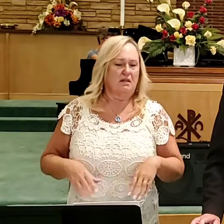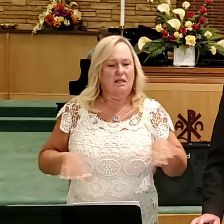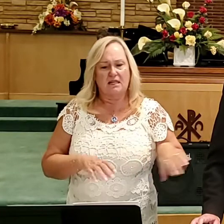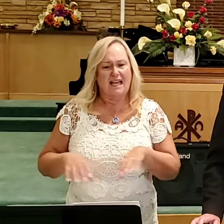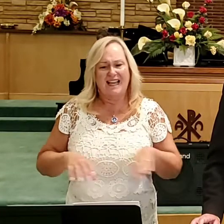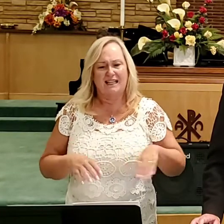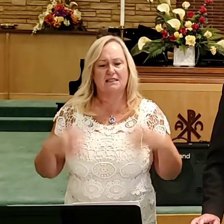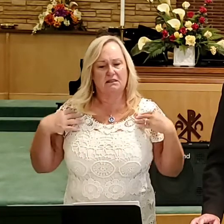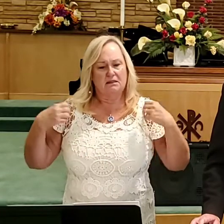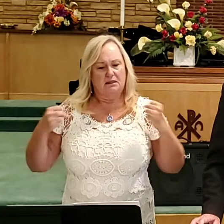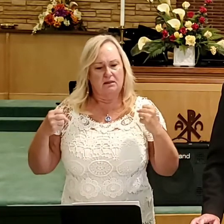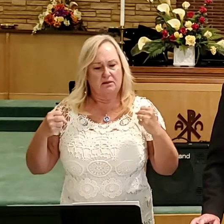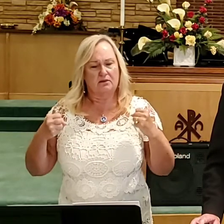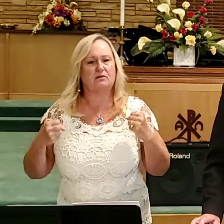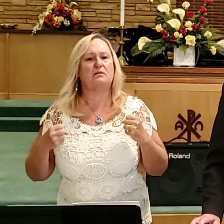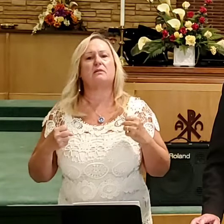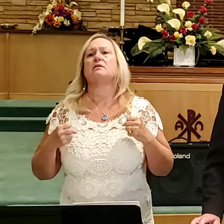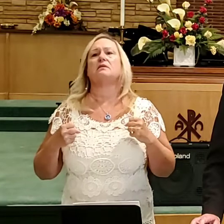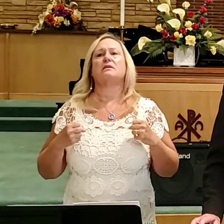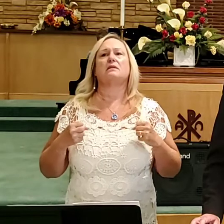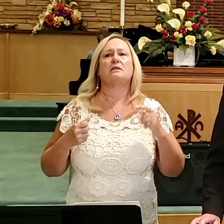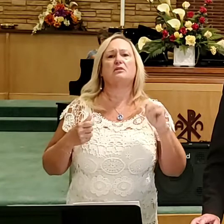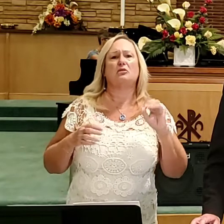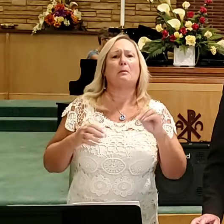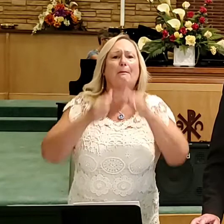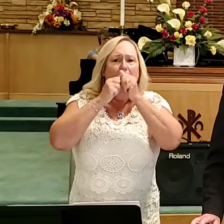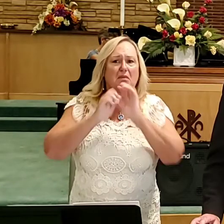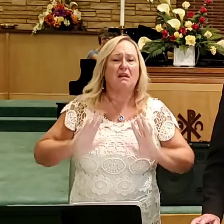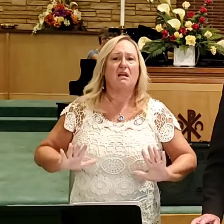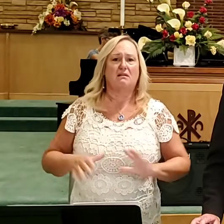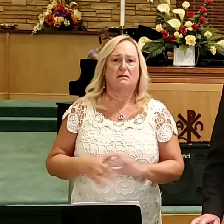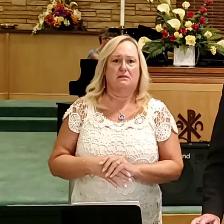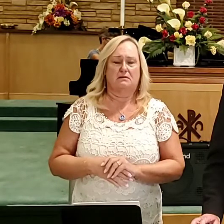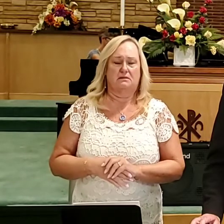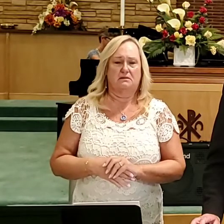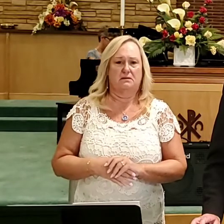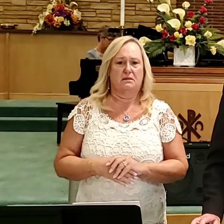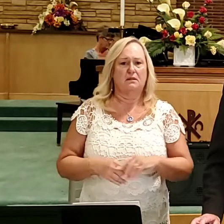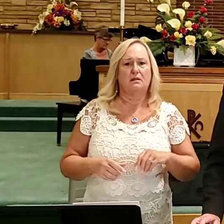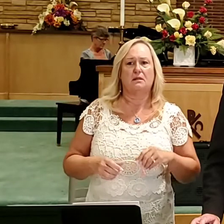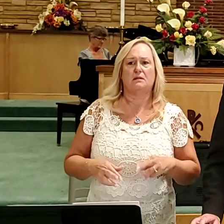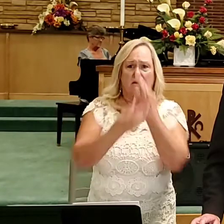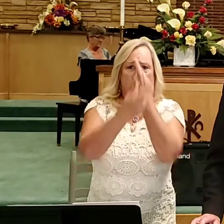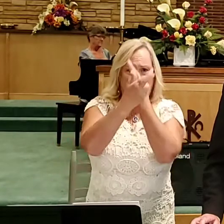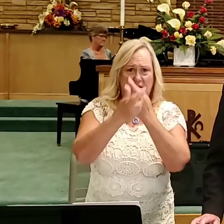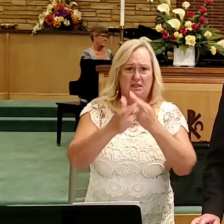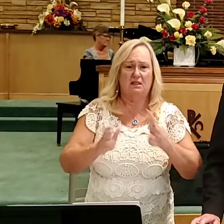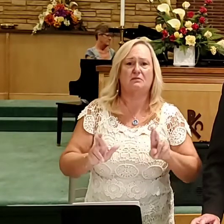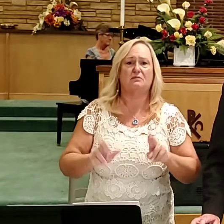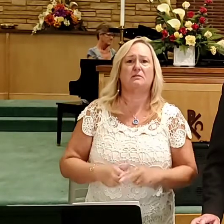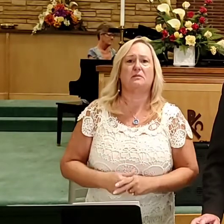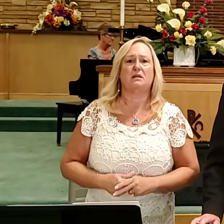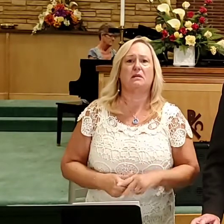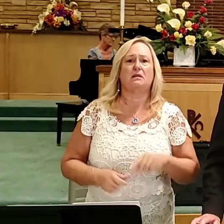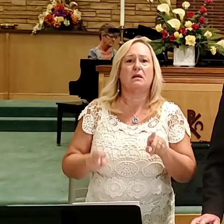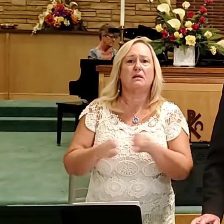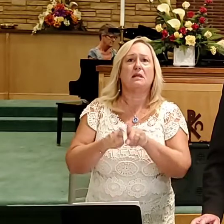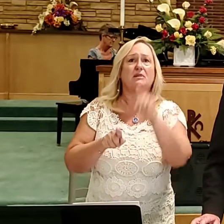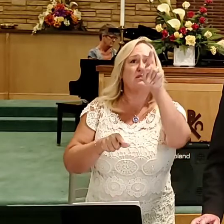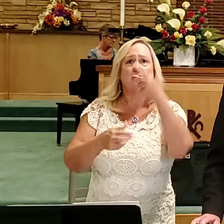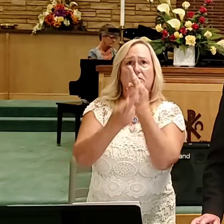to heal, and to bless, and to redeem as you